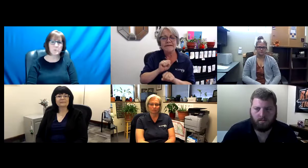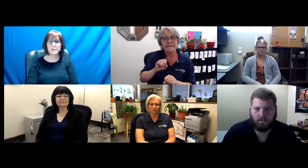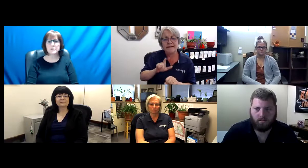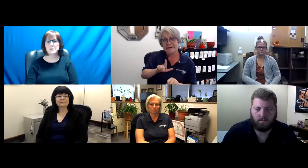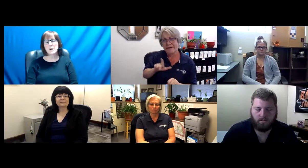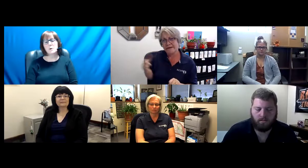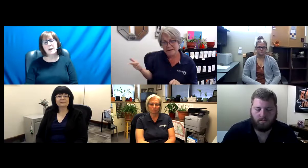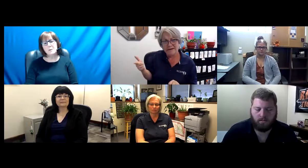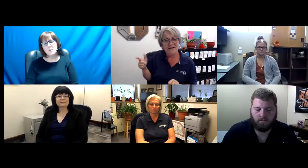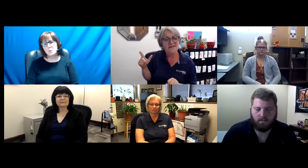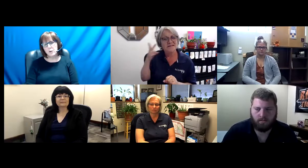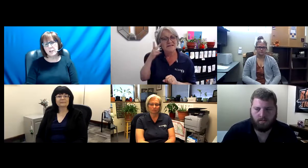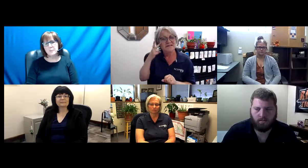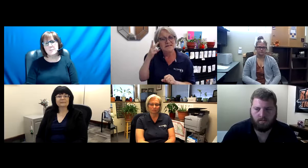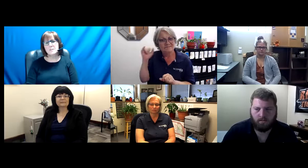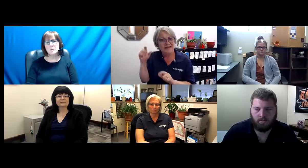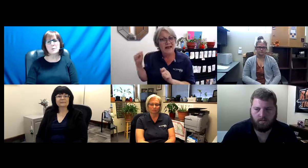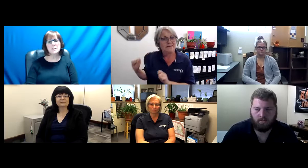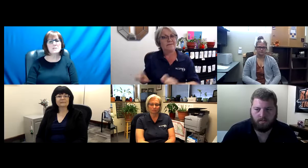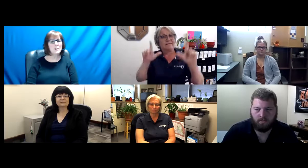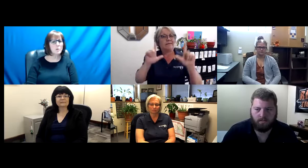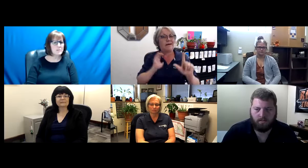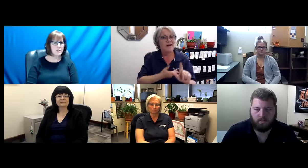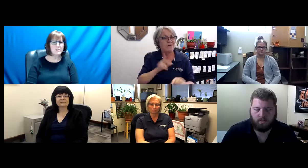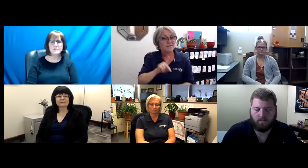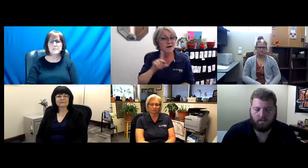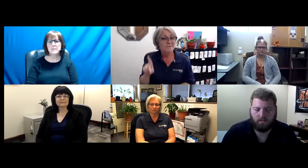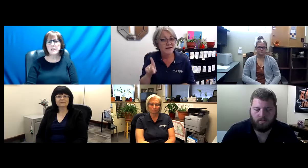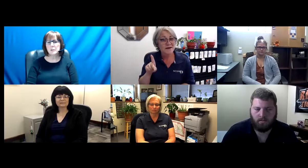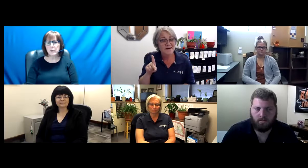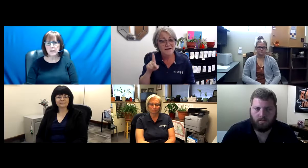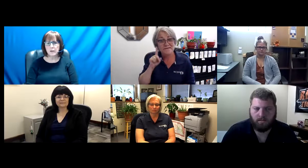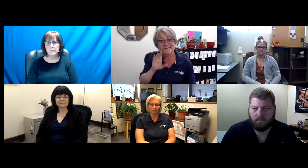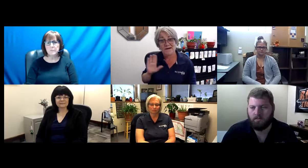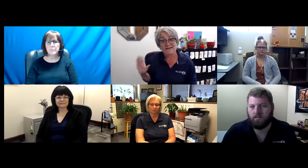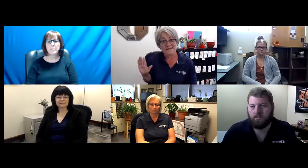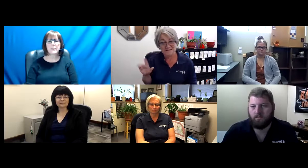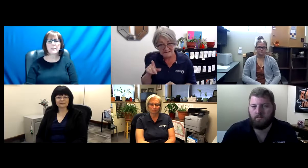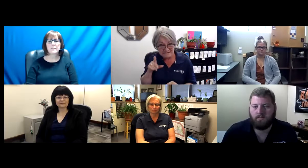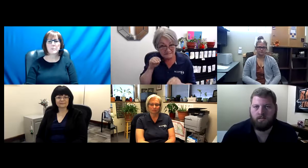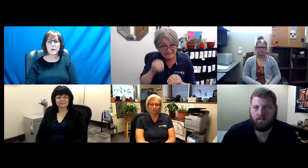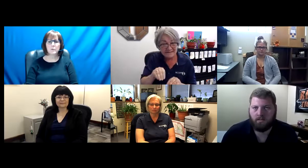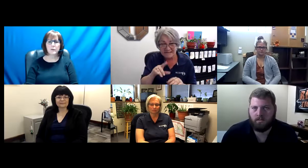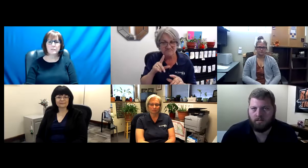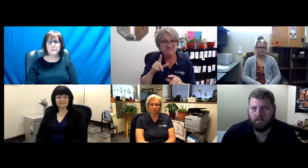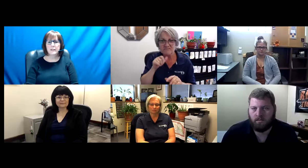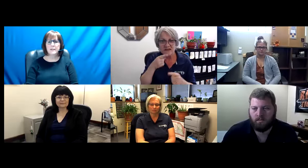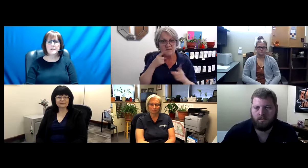co-presenters. Well, mine wasn't working, so we went to the co-presenters to see if they could bring it up, the PowerPoint,